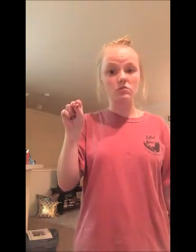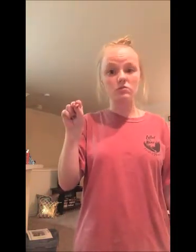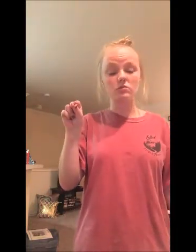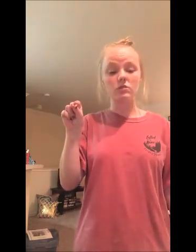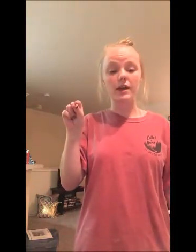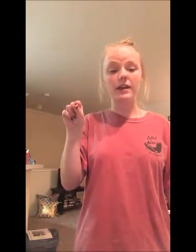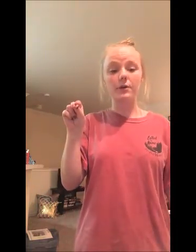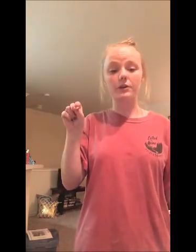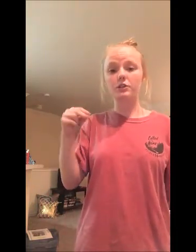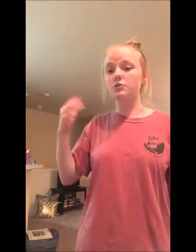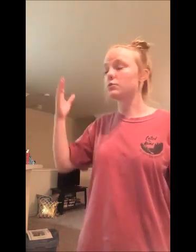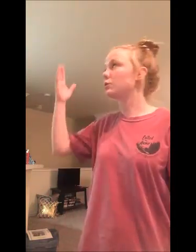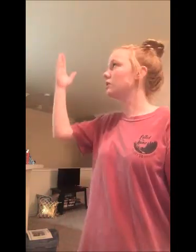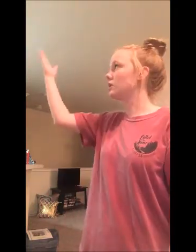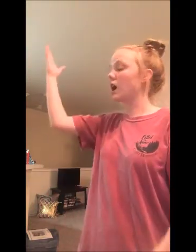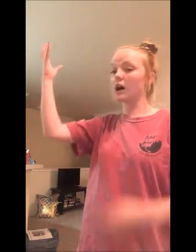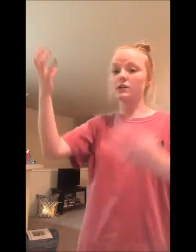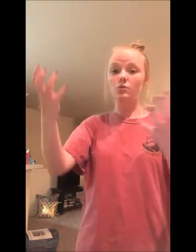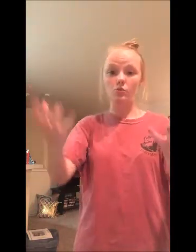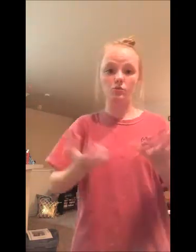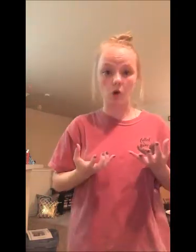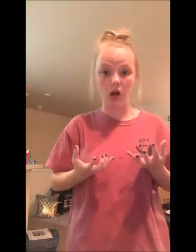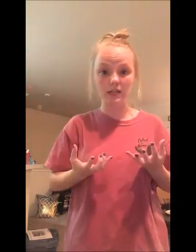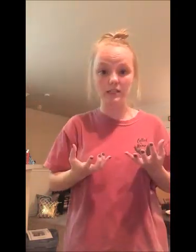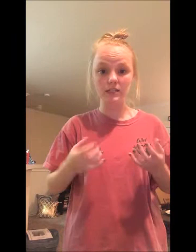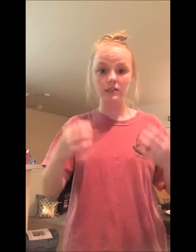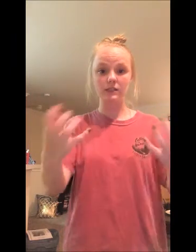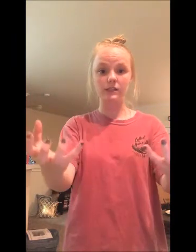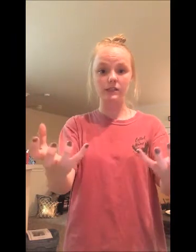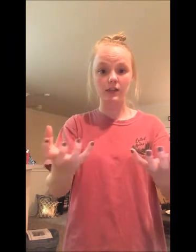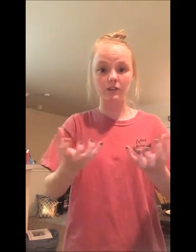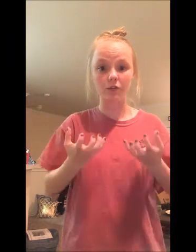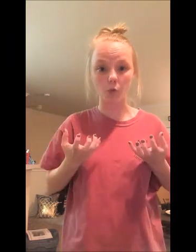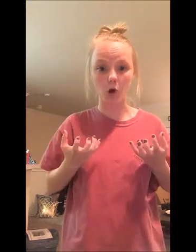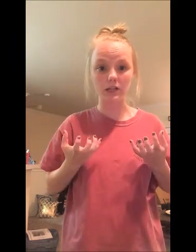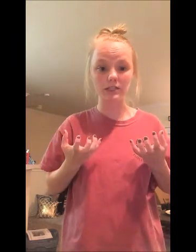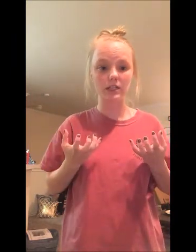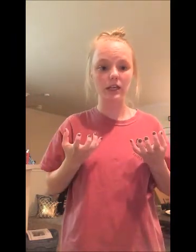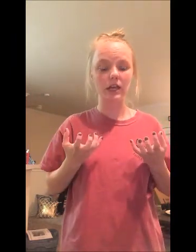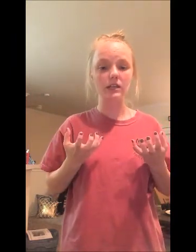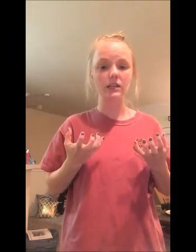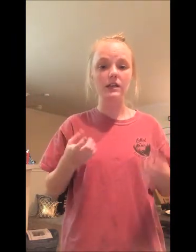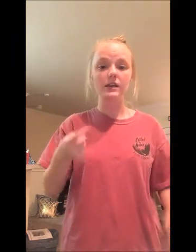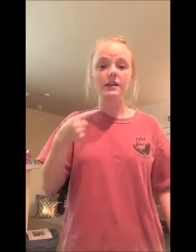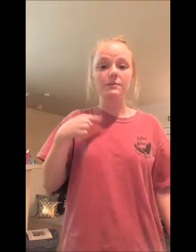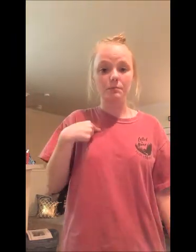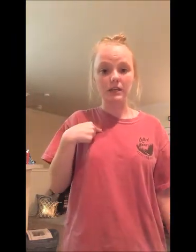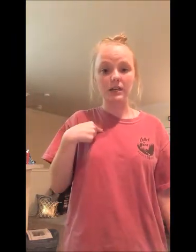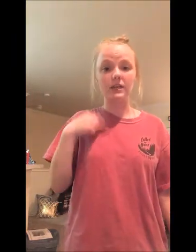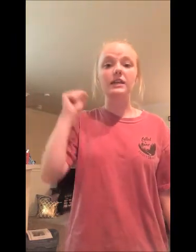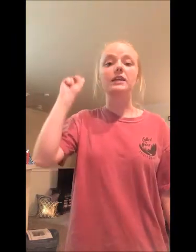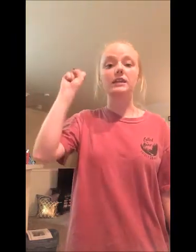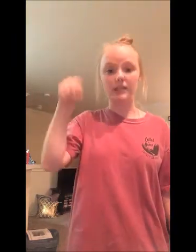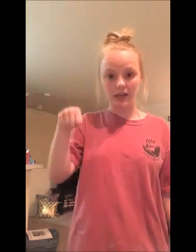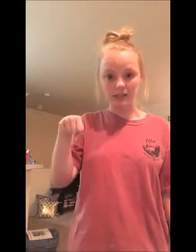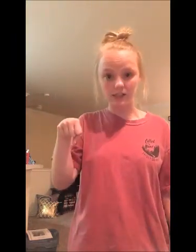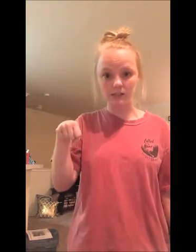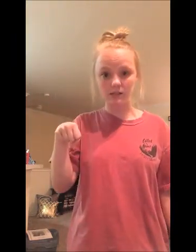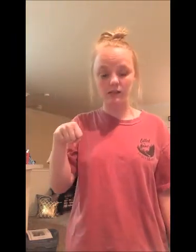No. And now we're going to do God want. This is the sign for want again. Me, yes. Sign